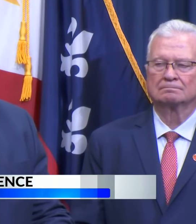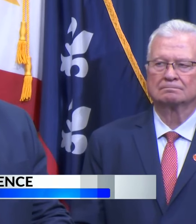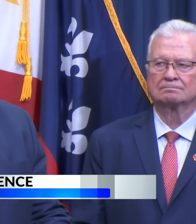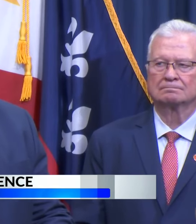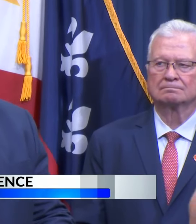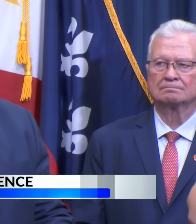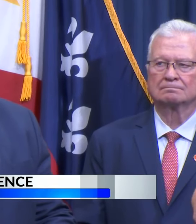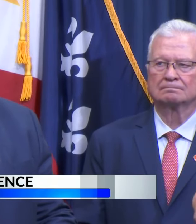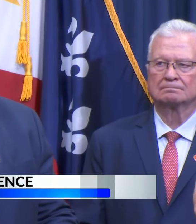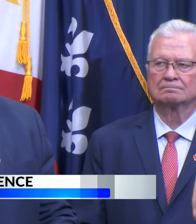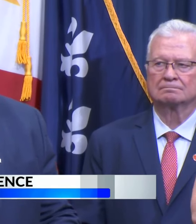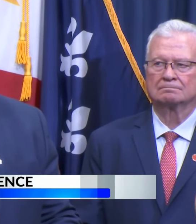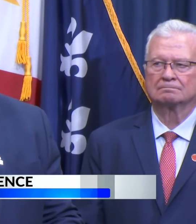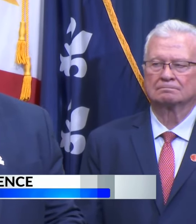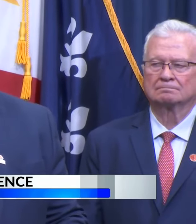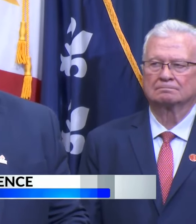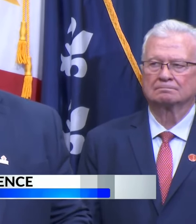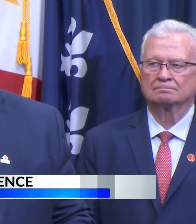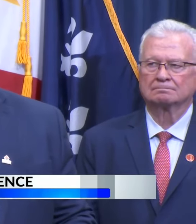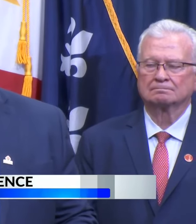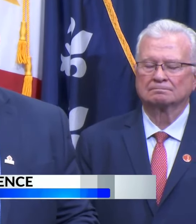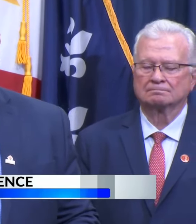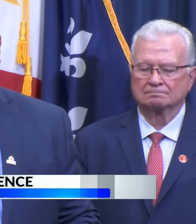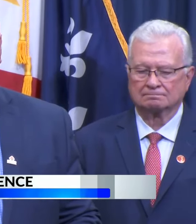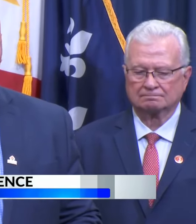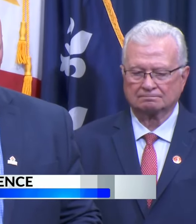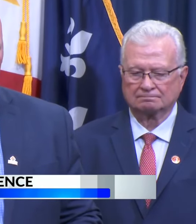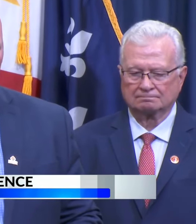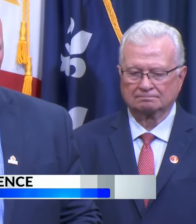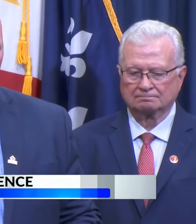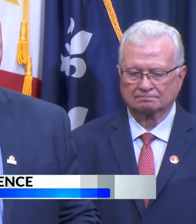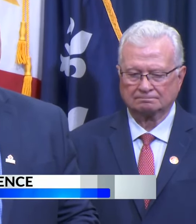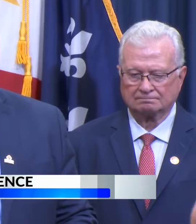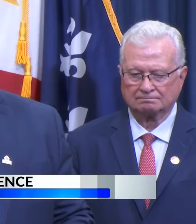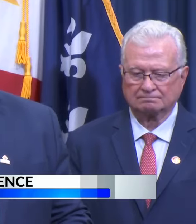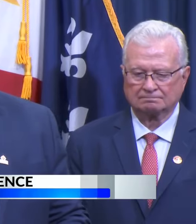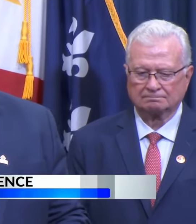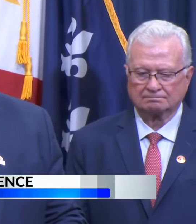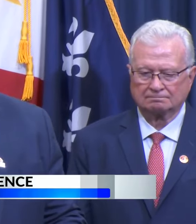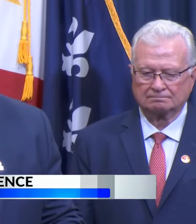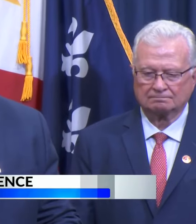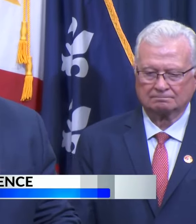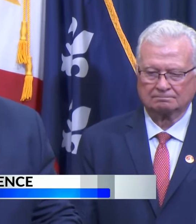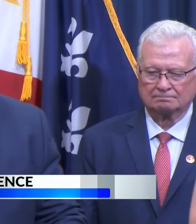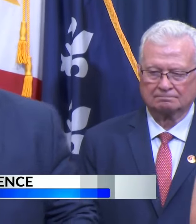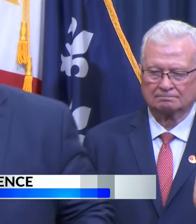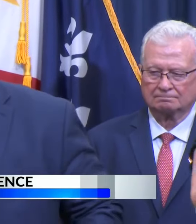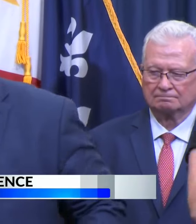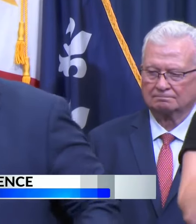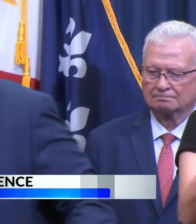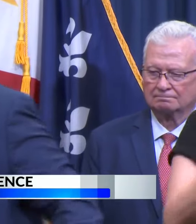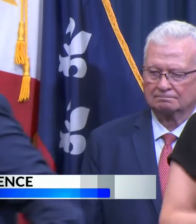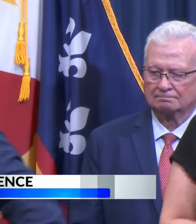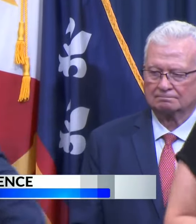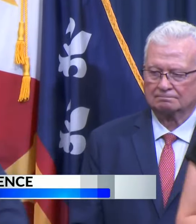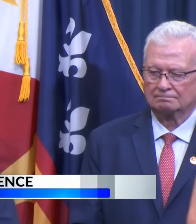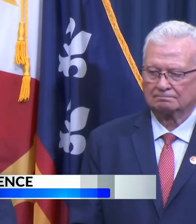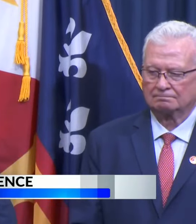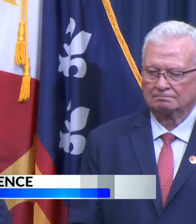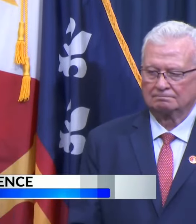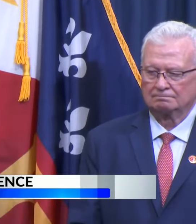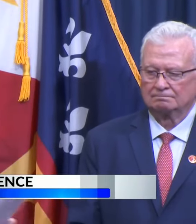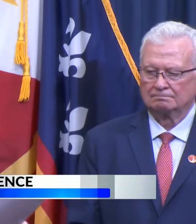to make sure that the safety of all of our students and their families is where it needs to be as far as the storm. Thank you.